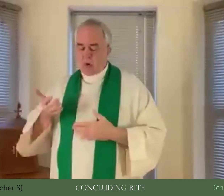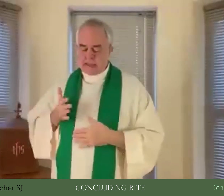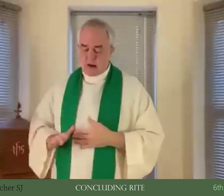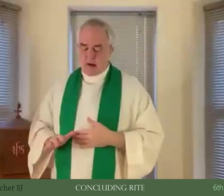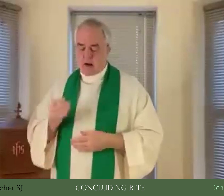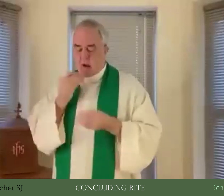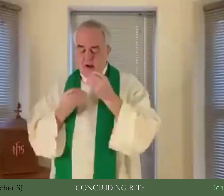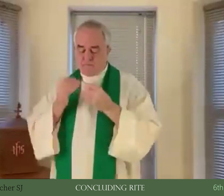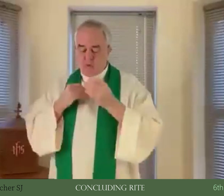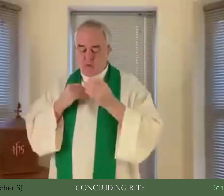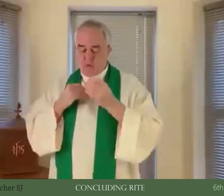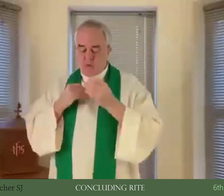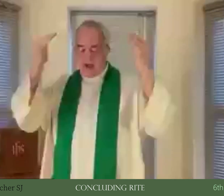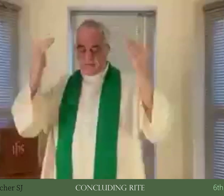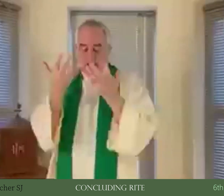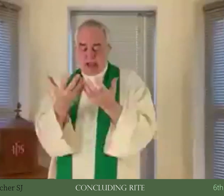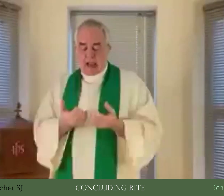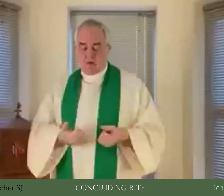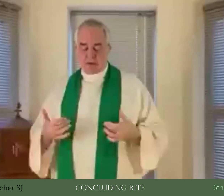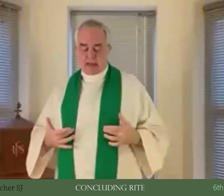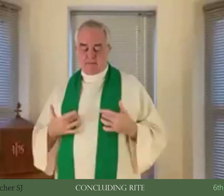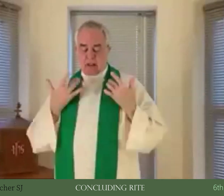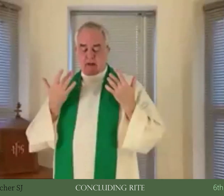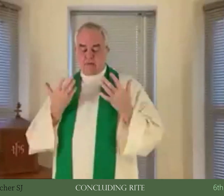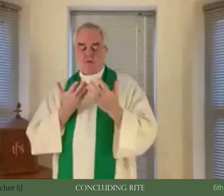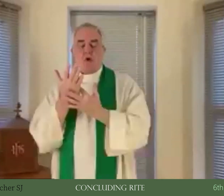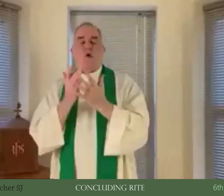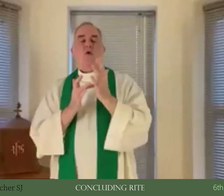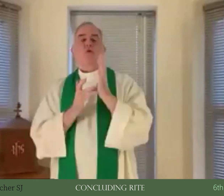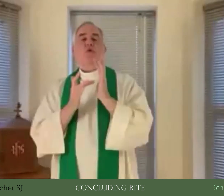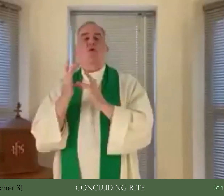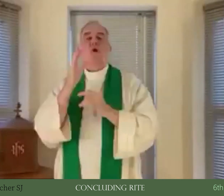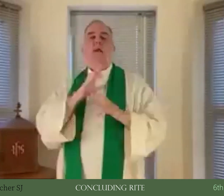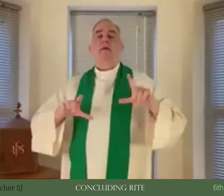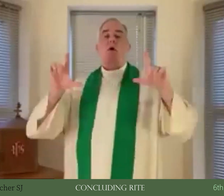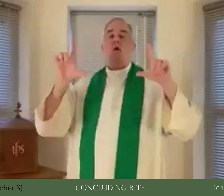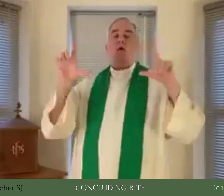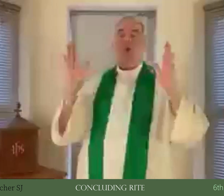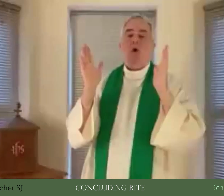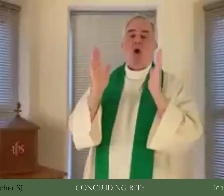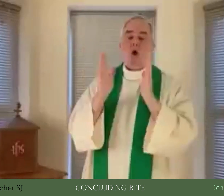desire, food of heaven, and receive life. To Christ our Lord.